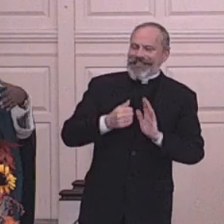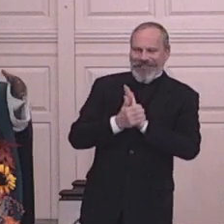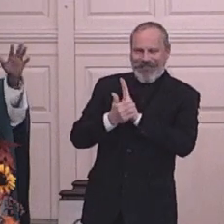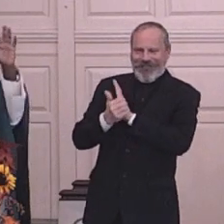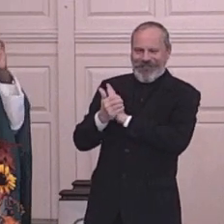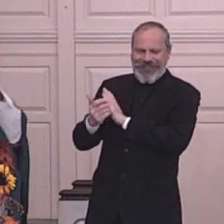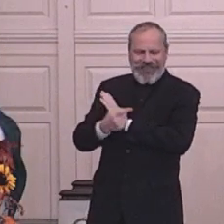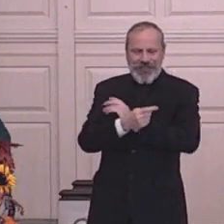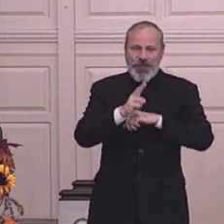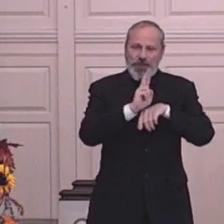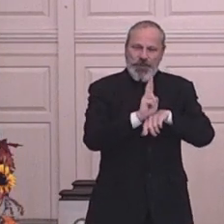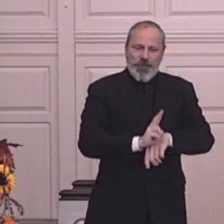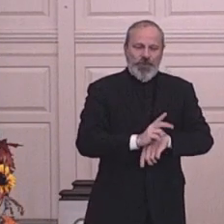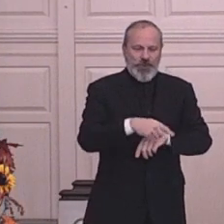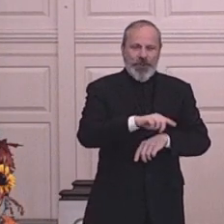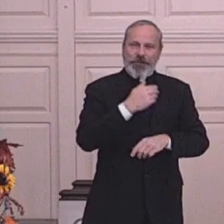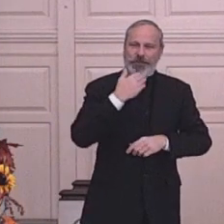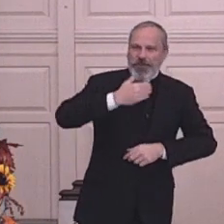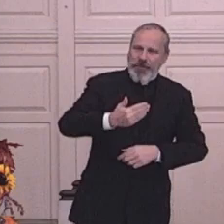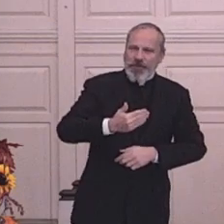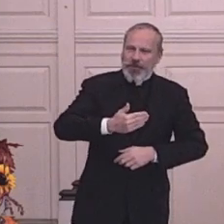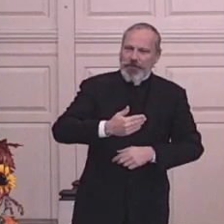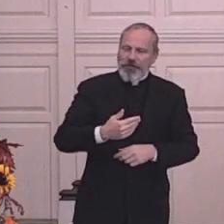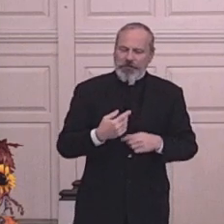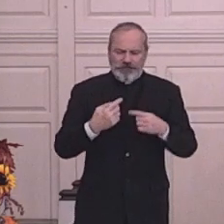and she's using them very well.